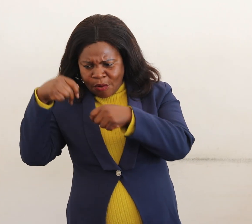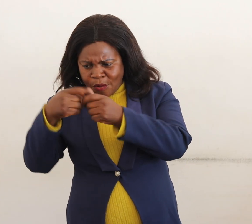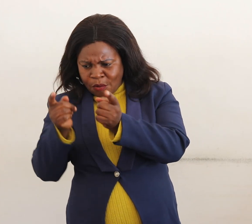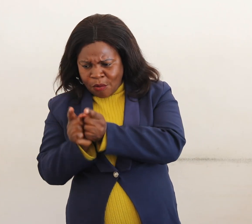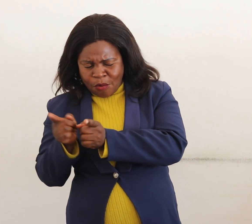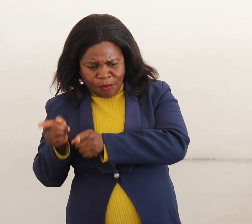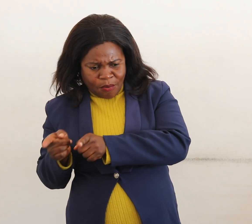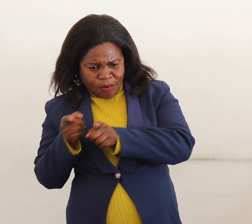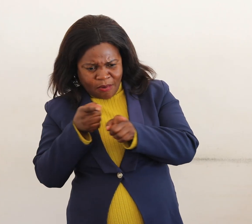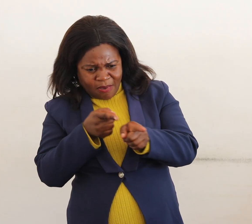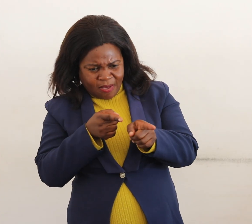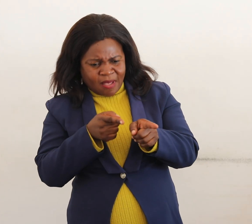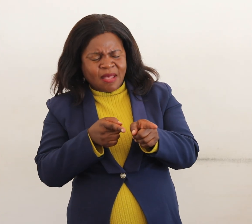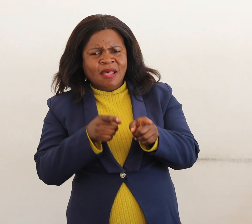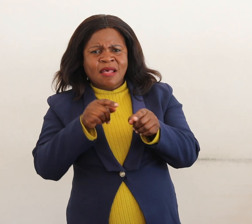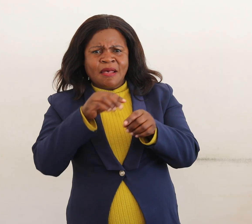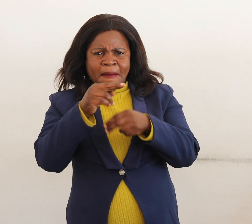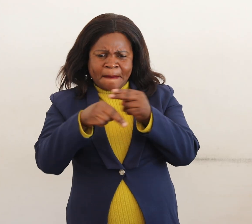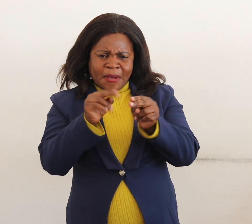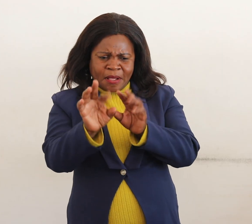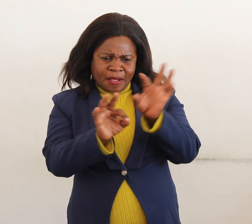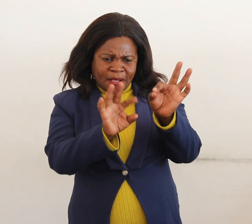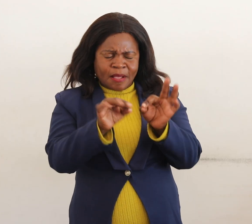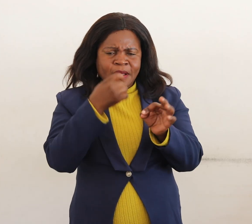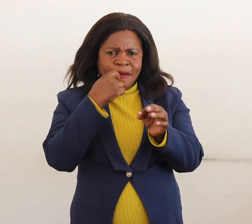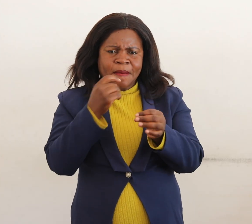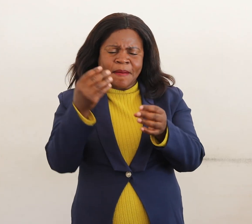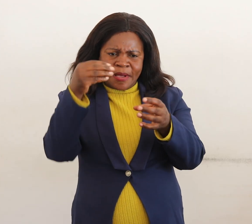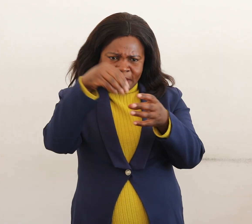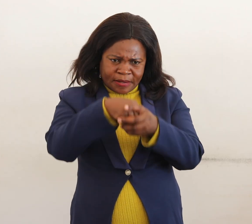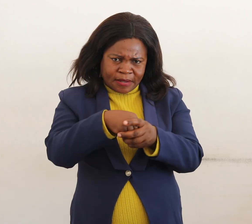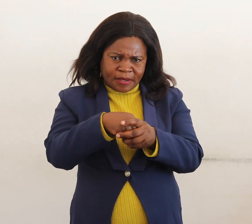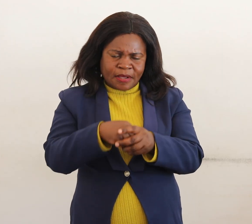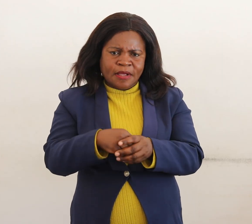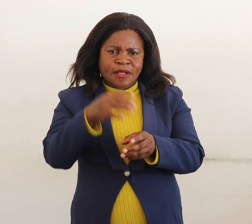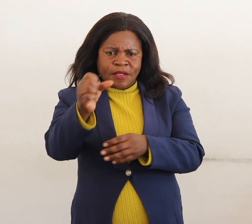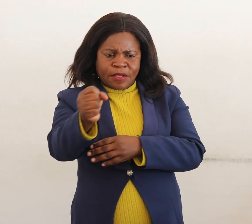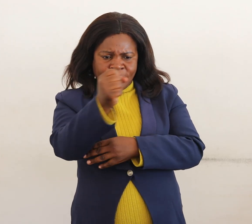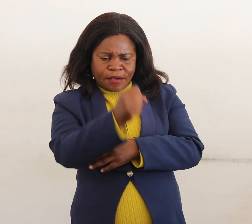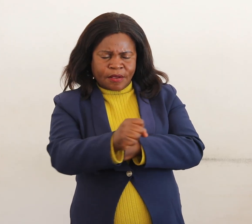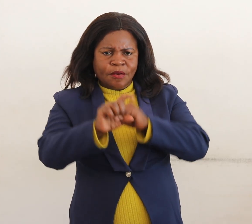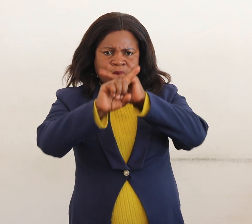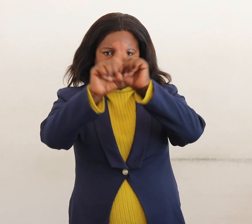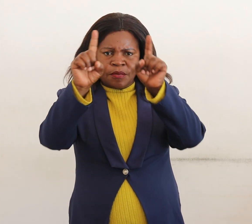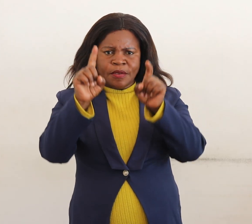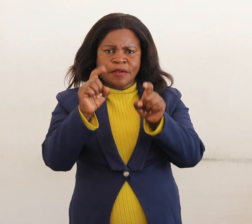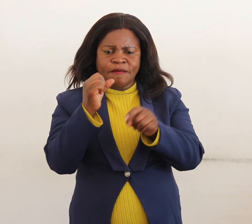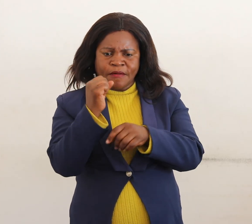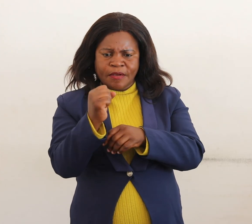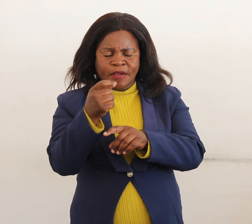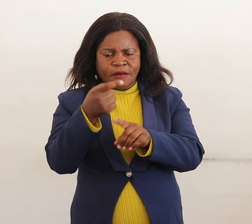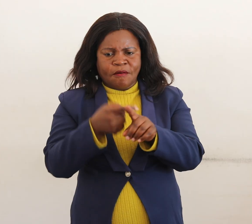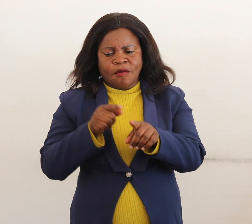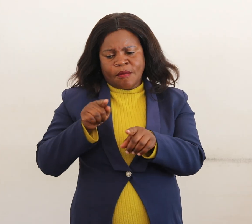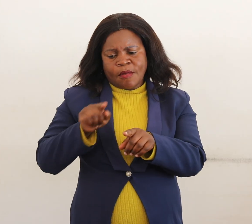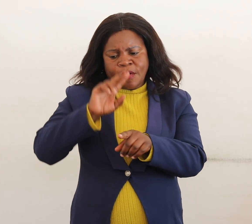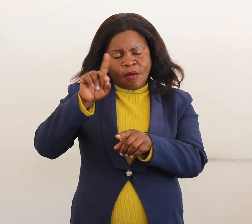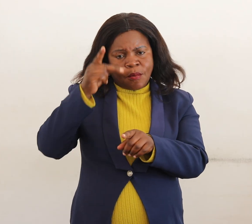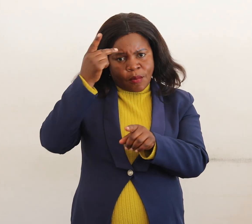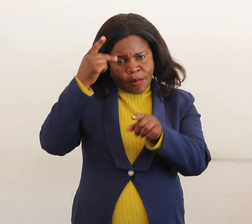nomination must also include an adoption certificate from that party, but independent